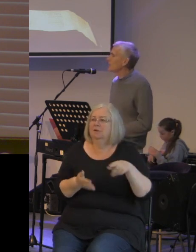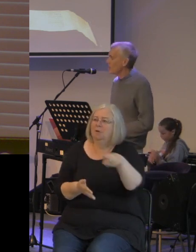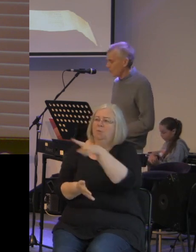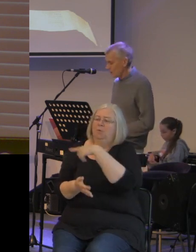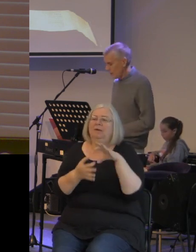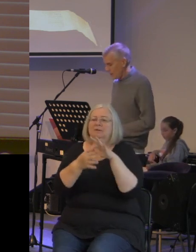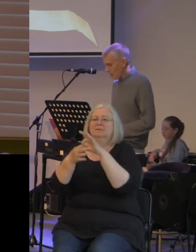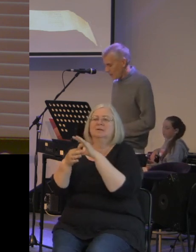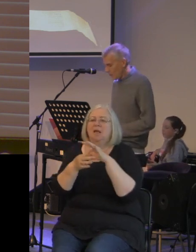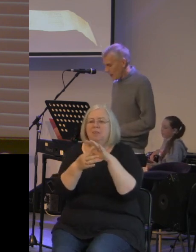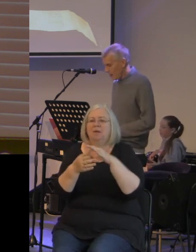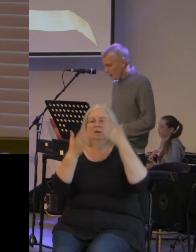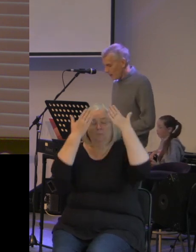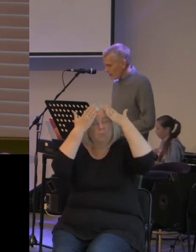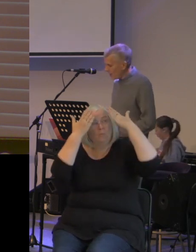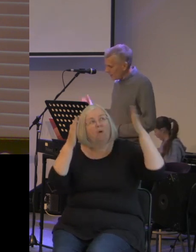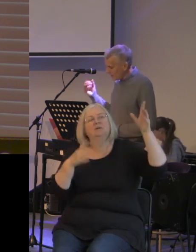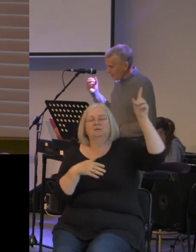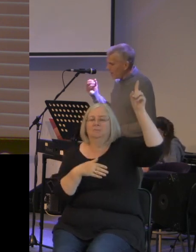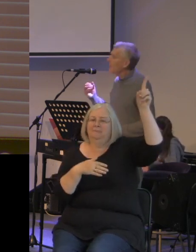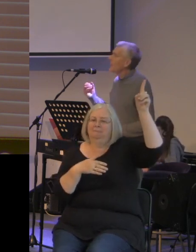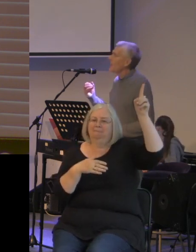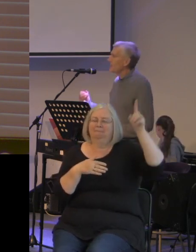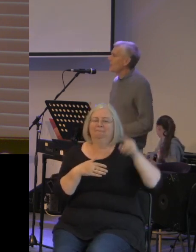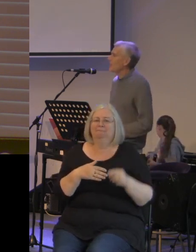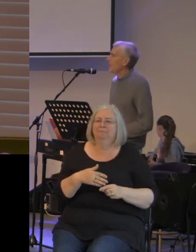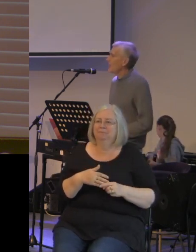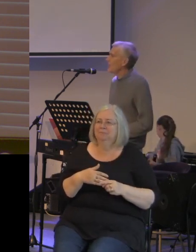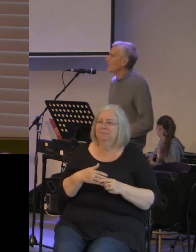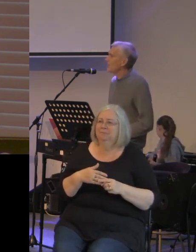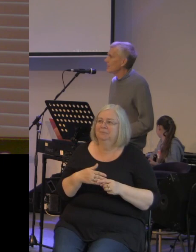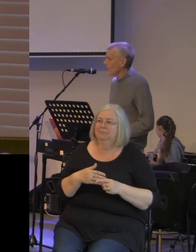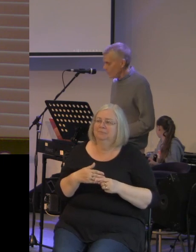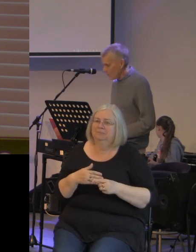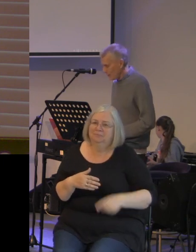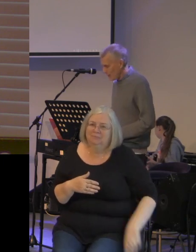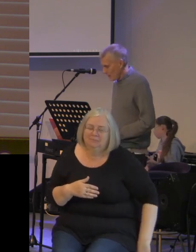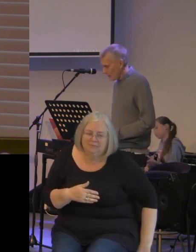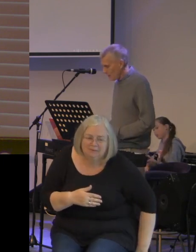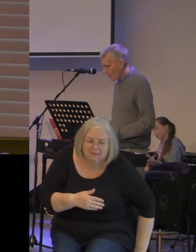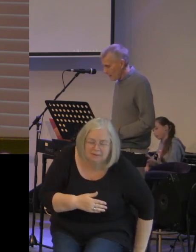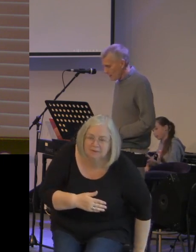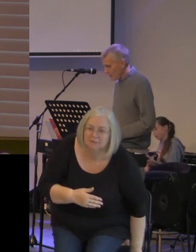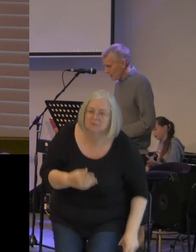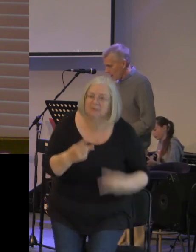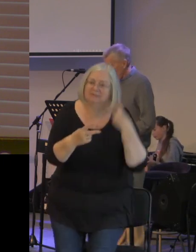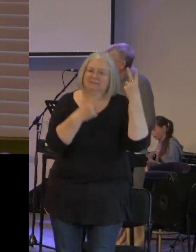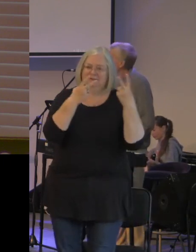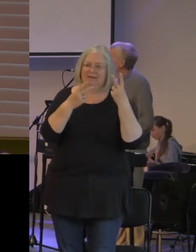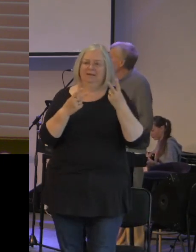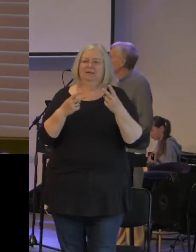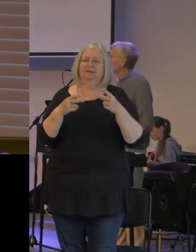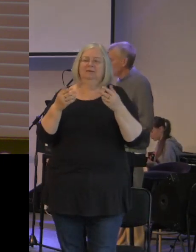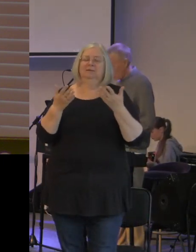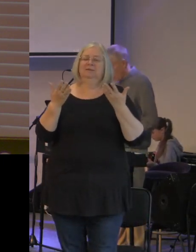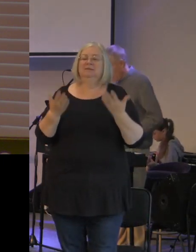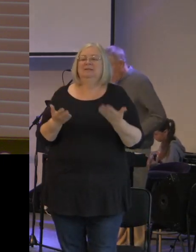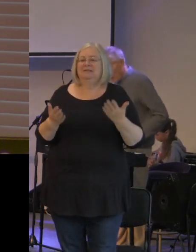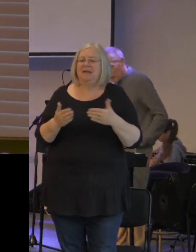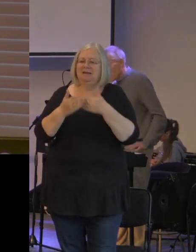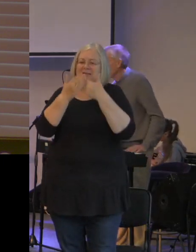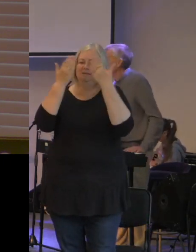bring our songs and as we acknowledge that this is the day that the Lord has made, and that we will